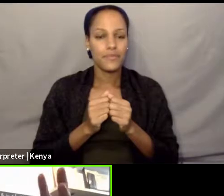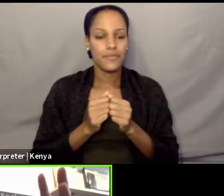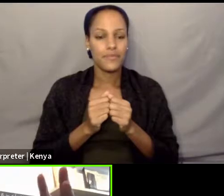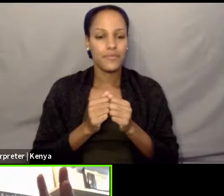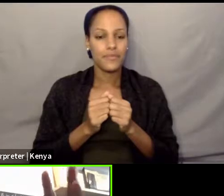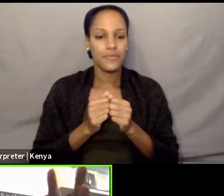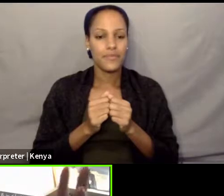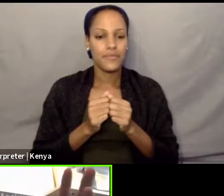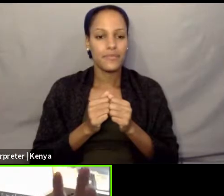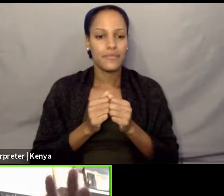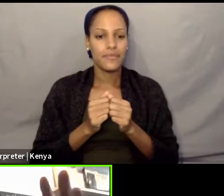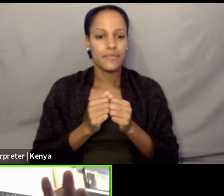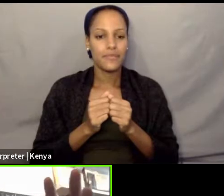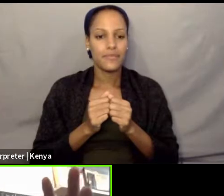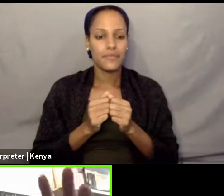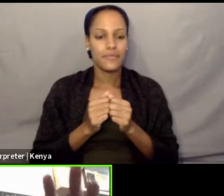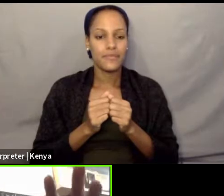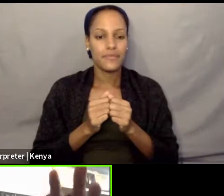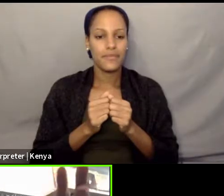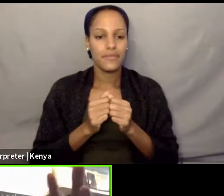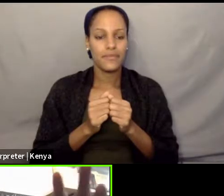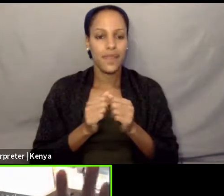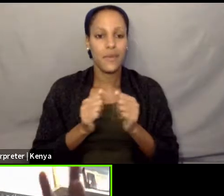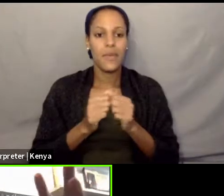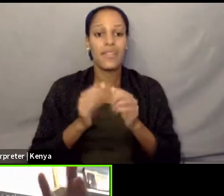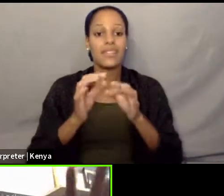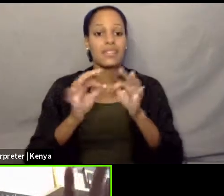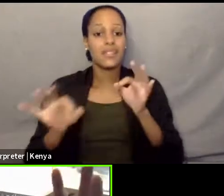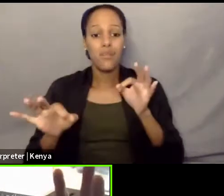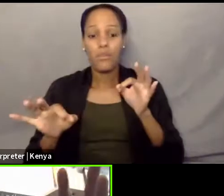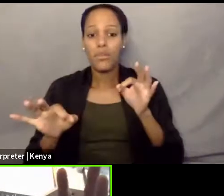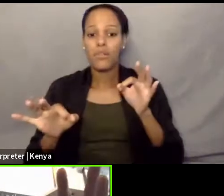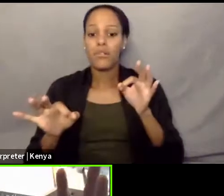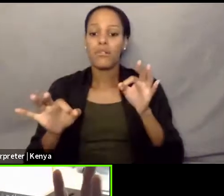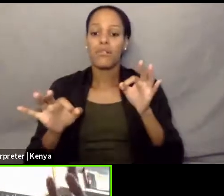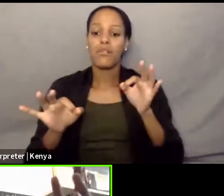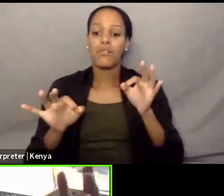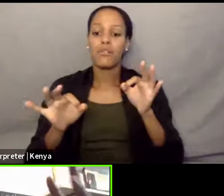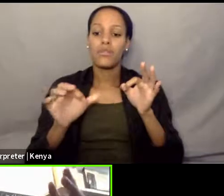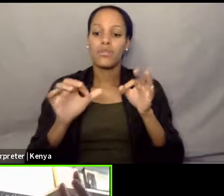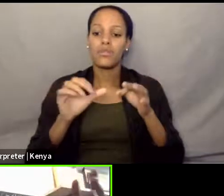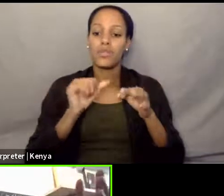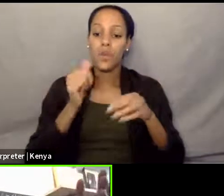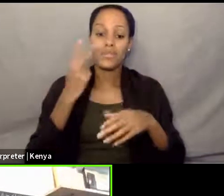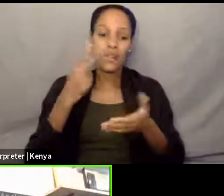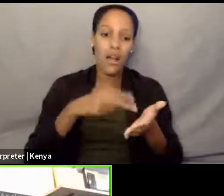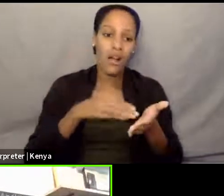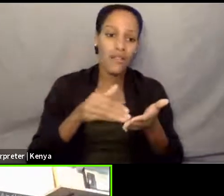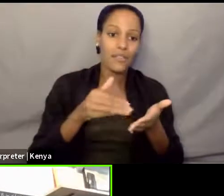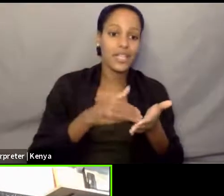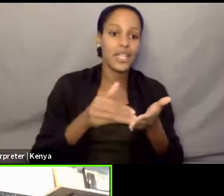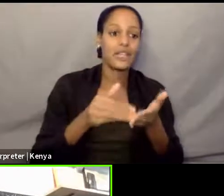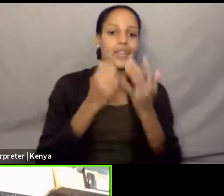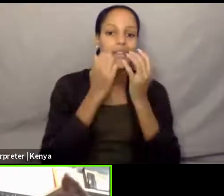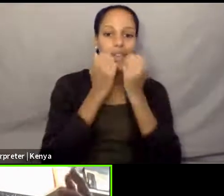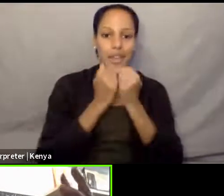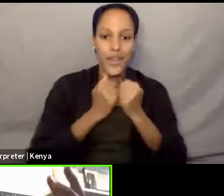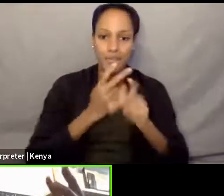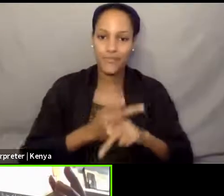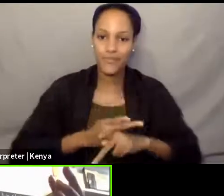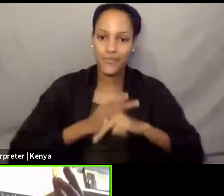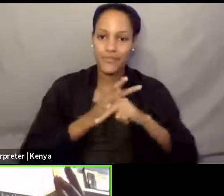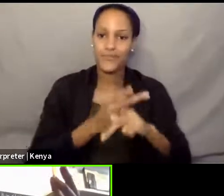simple, almost invisible instances of care between people, just like sometimes it'd be